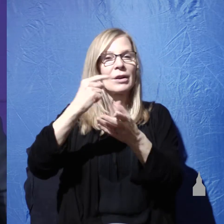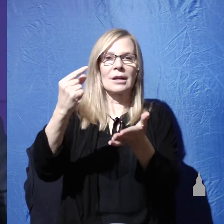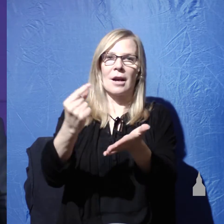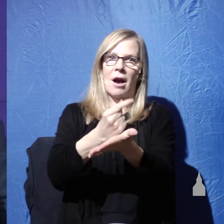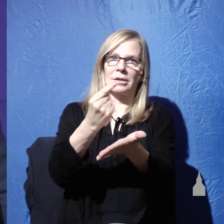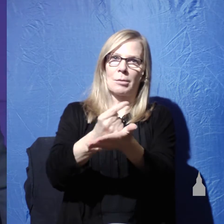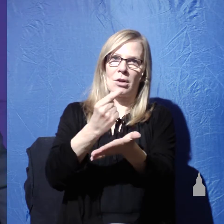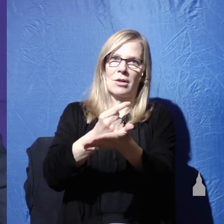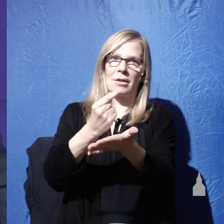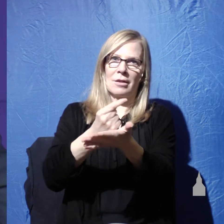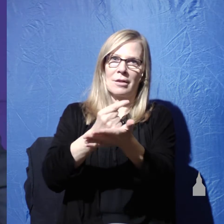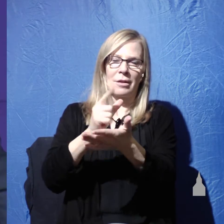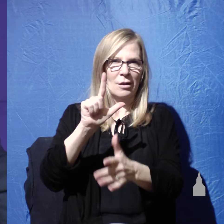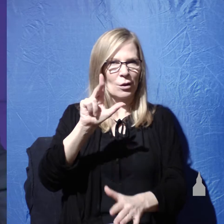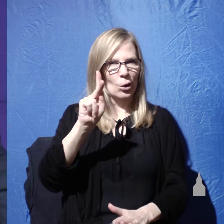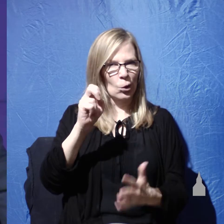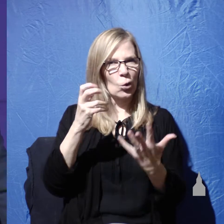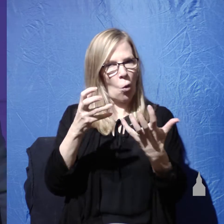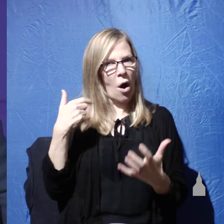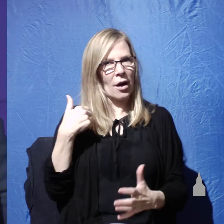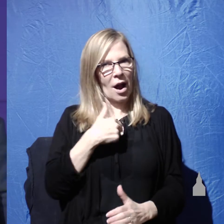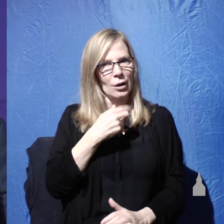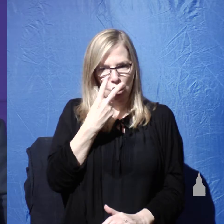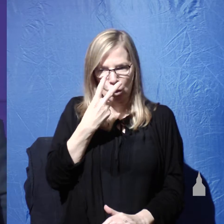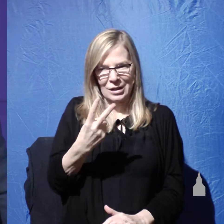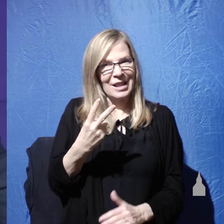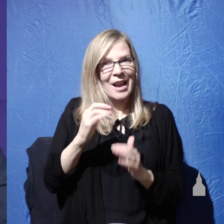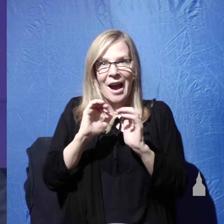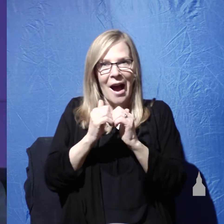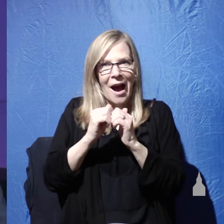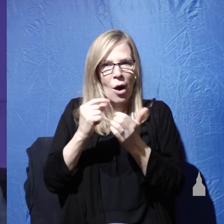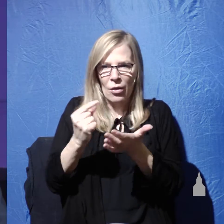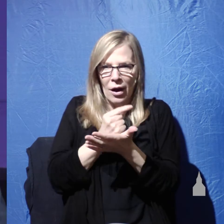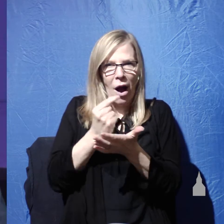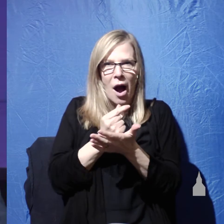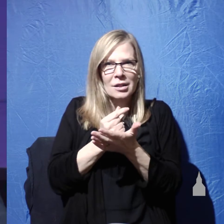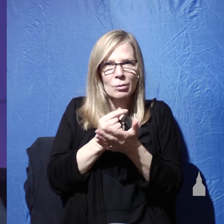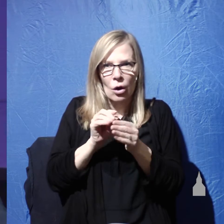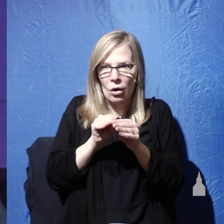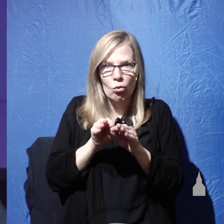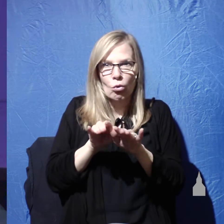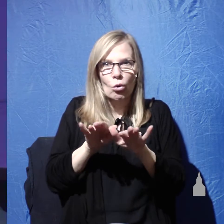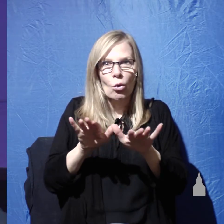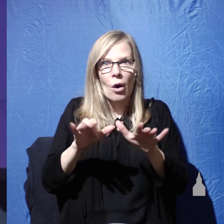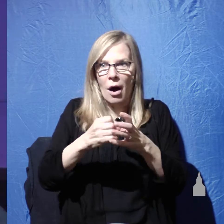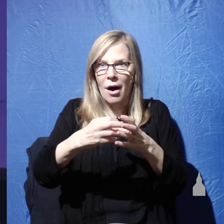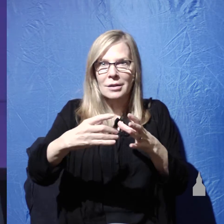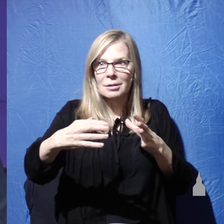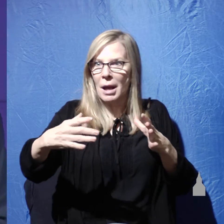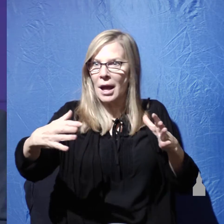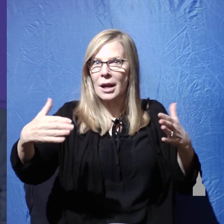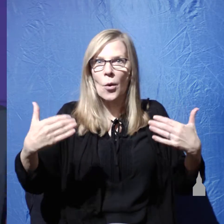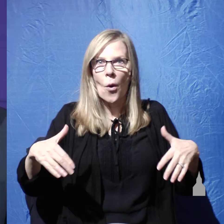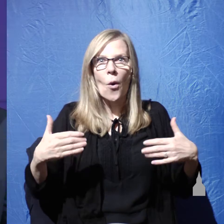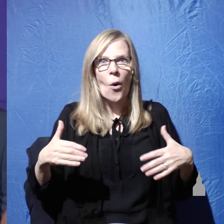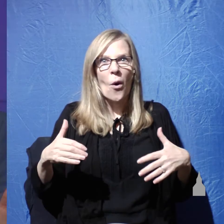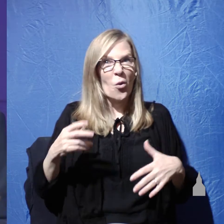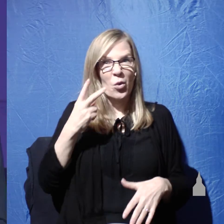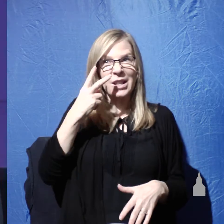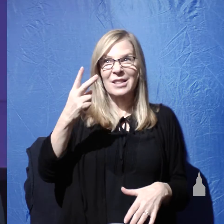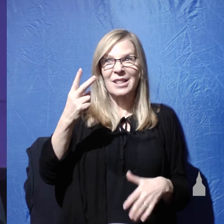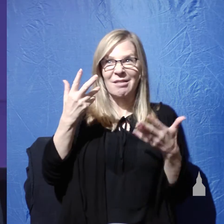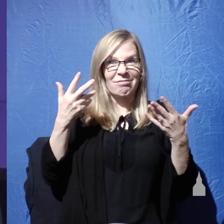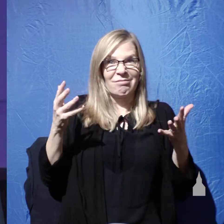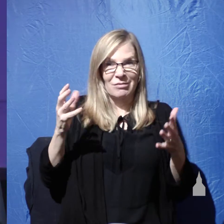how the gospel grew and expanded. So when we get to the very end of Acts, we find that is happening. Christianity